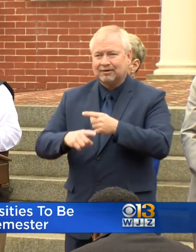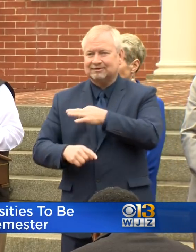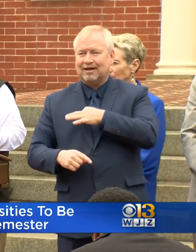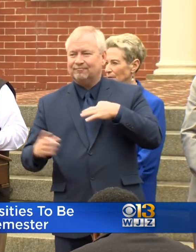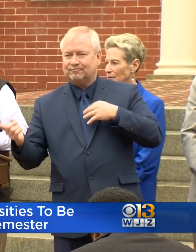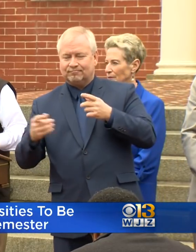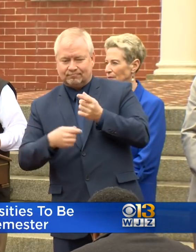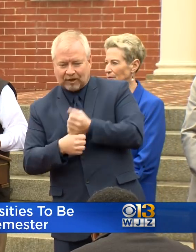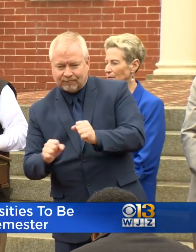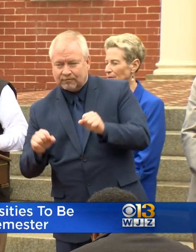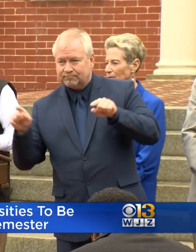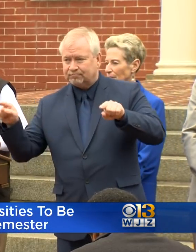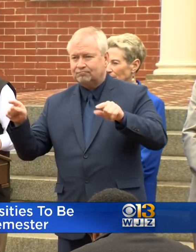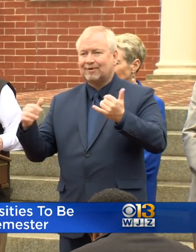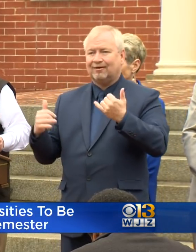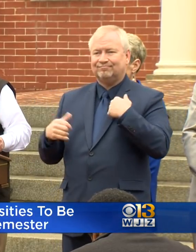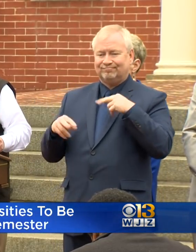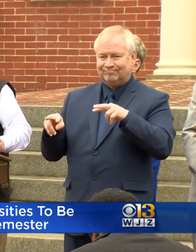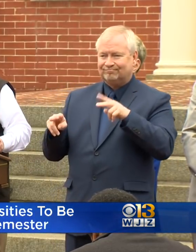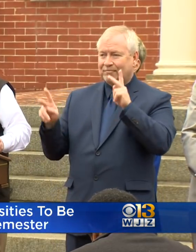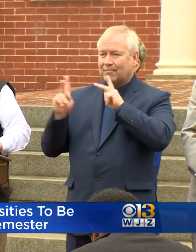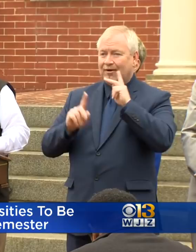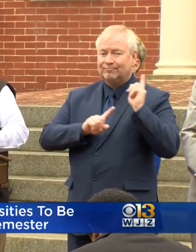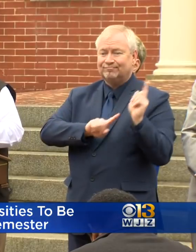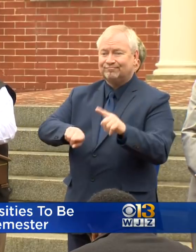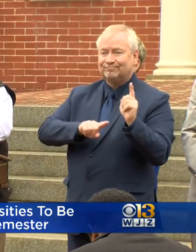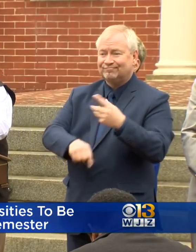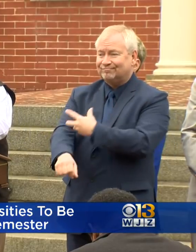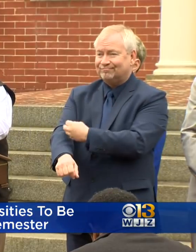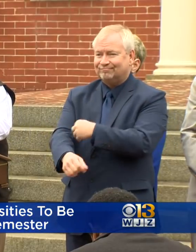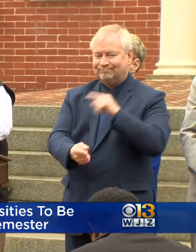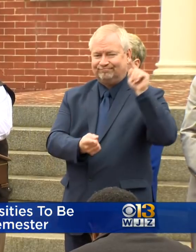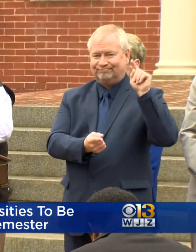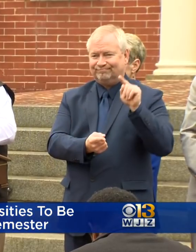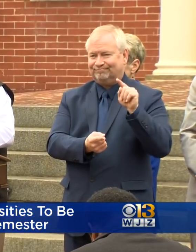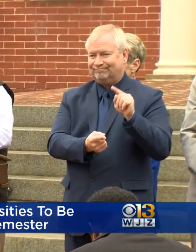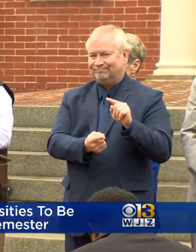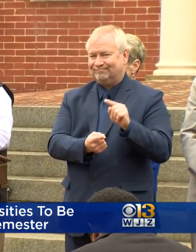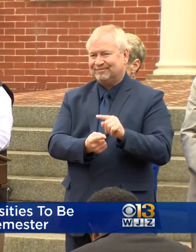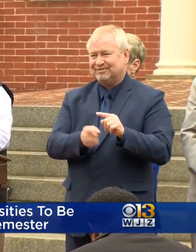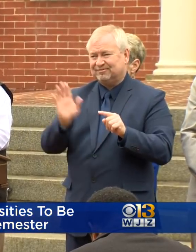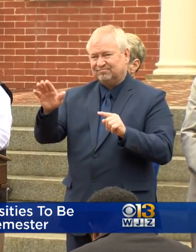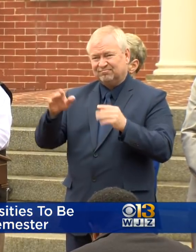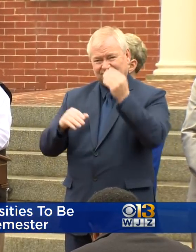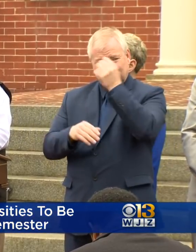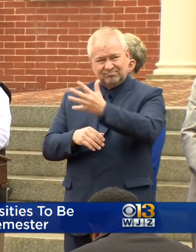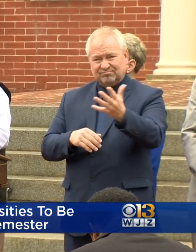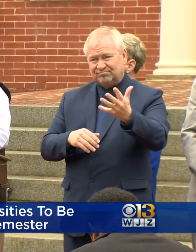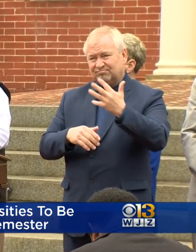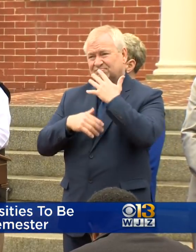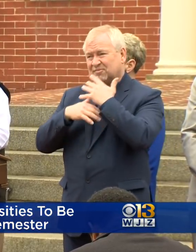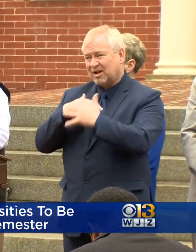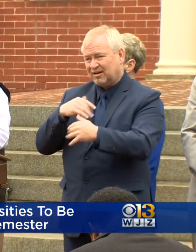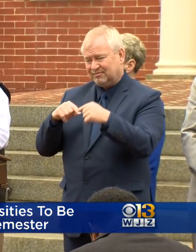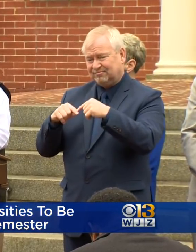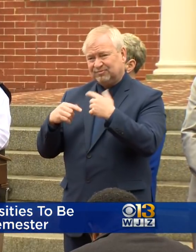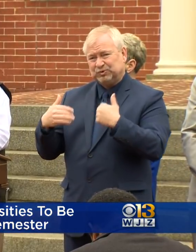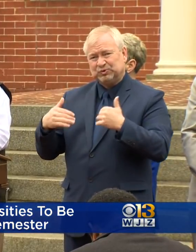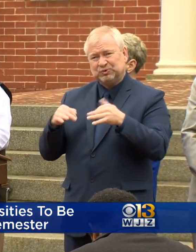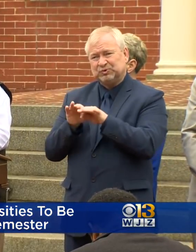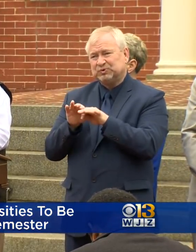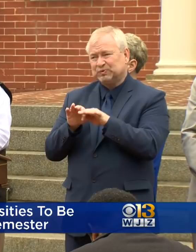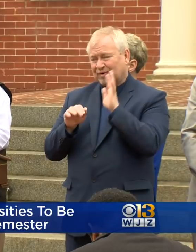dramatic decline in the number of donations. And the need for blood will continue as this outbreak